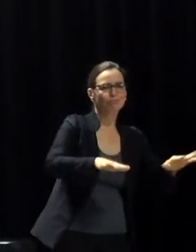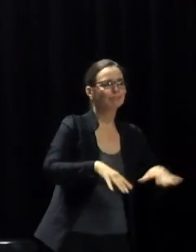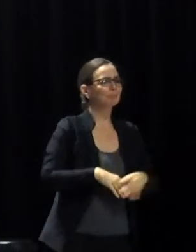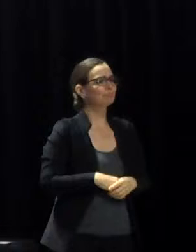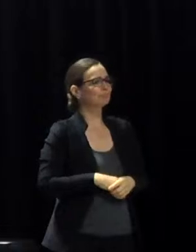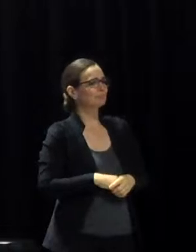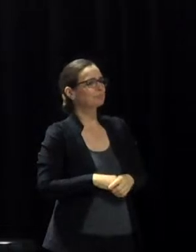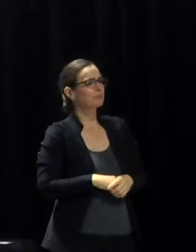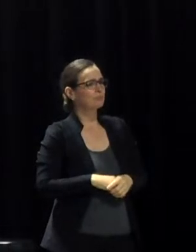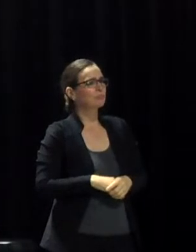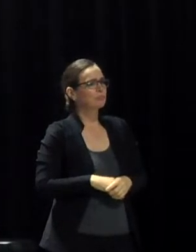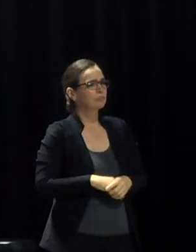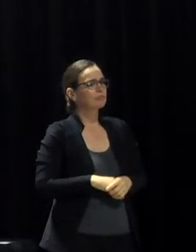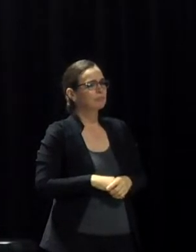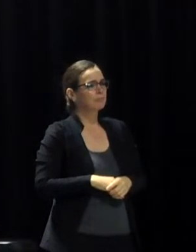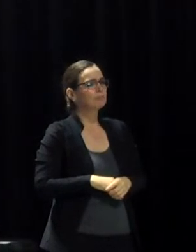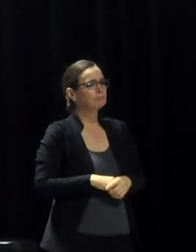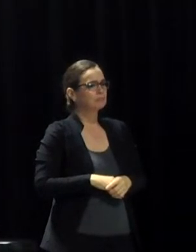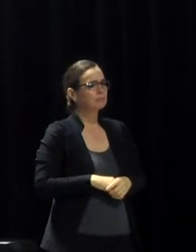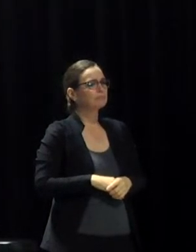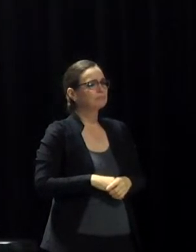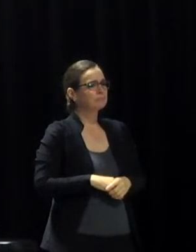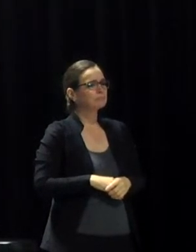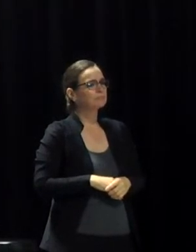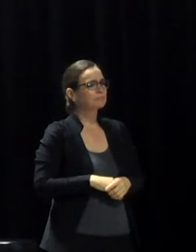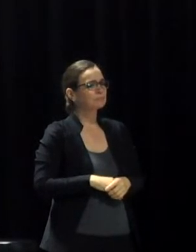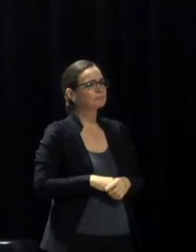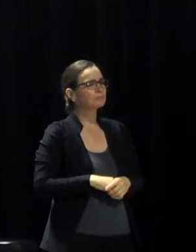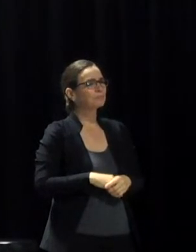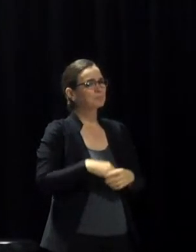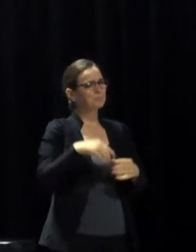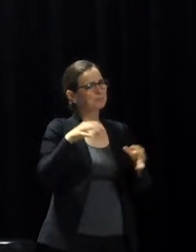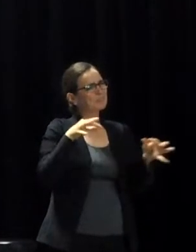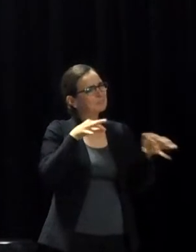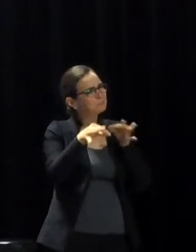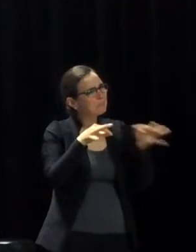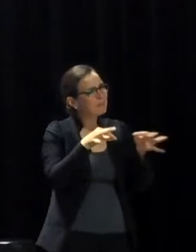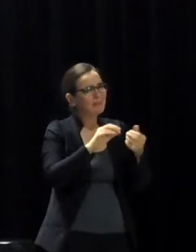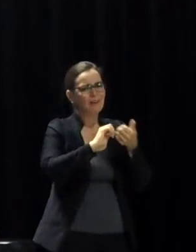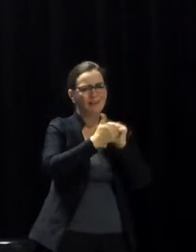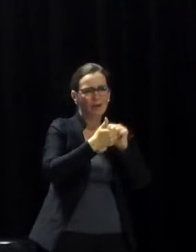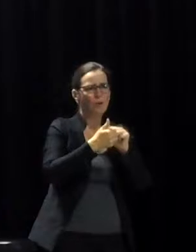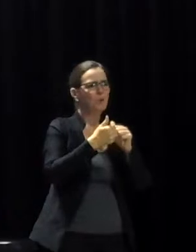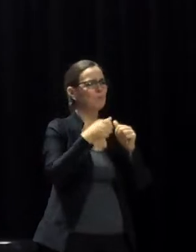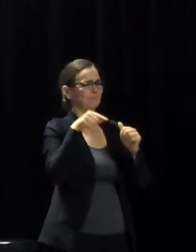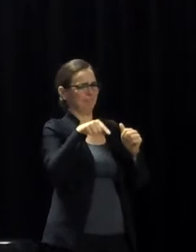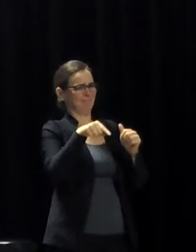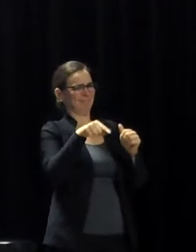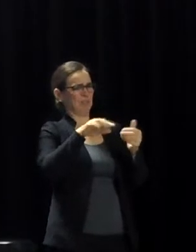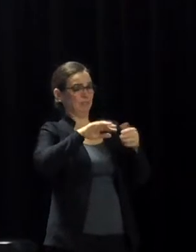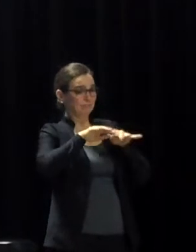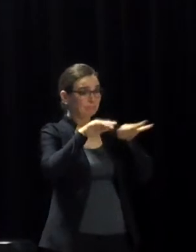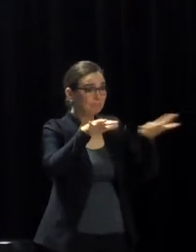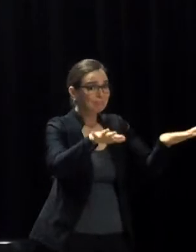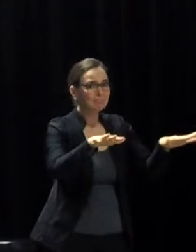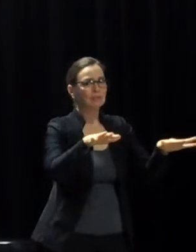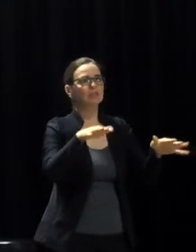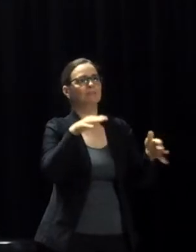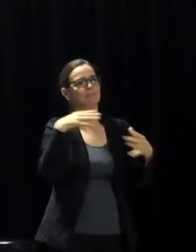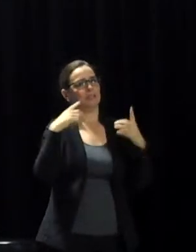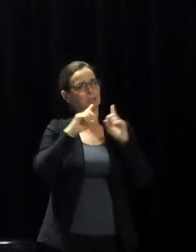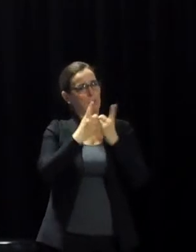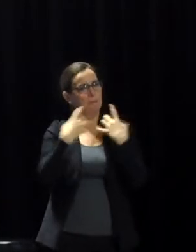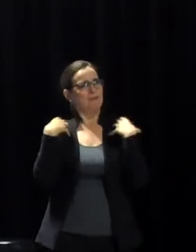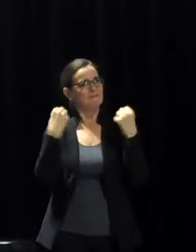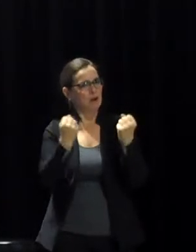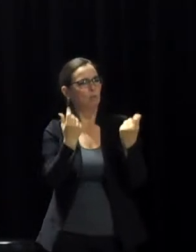each case. But let's start. Today, unfortunately, we lost another member of our community.